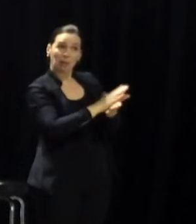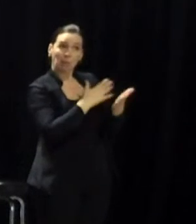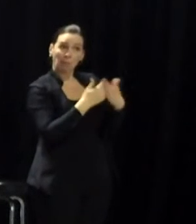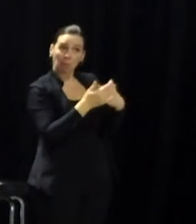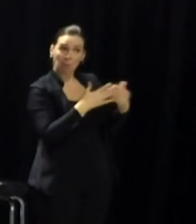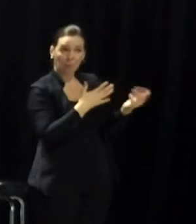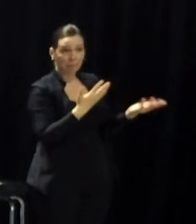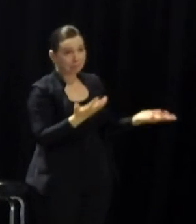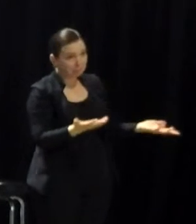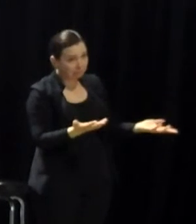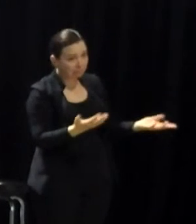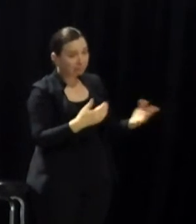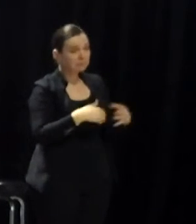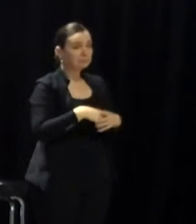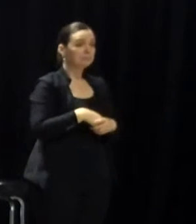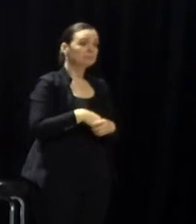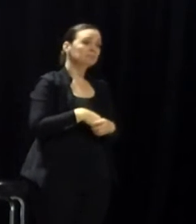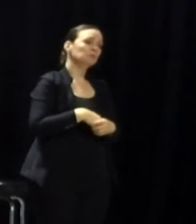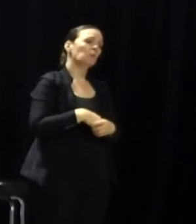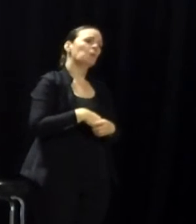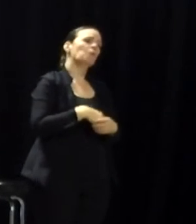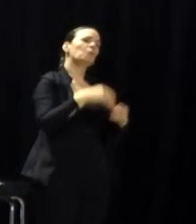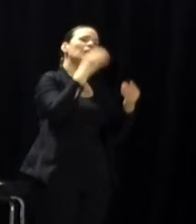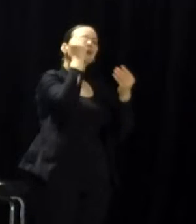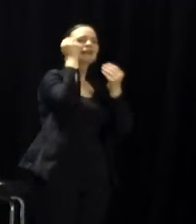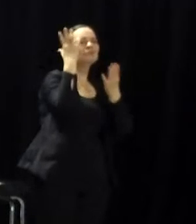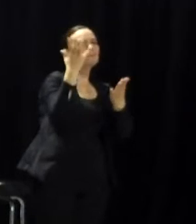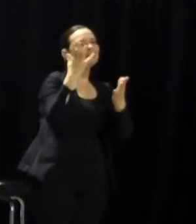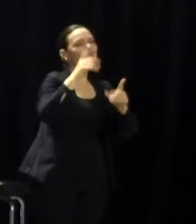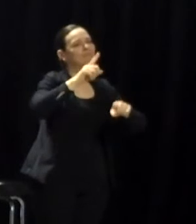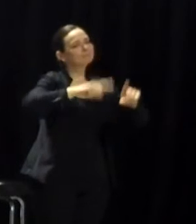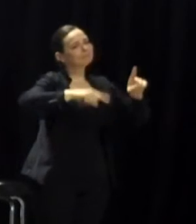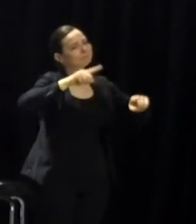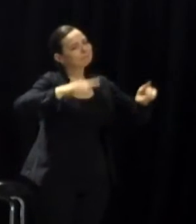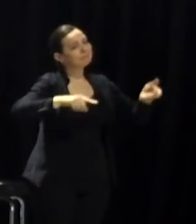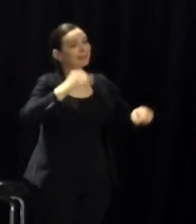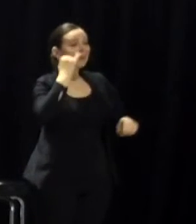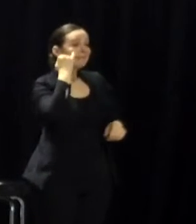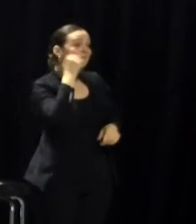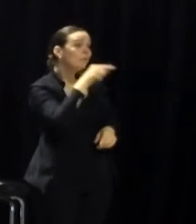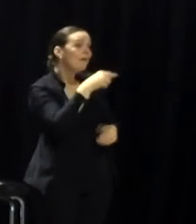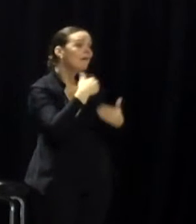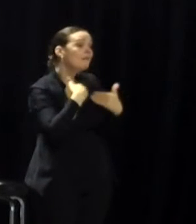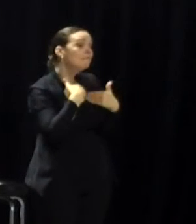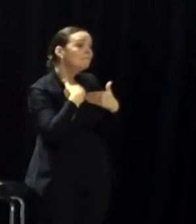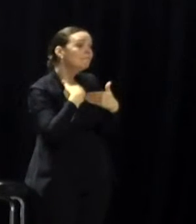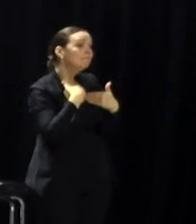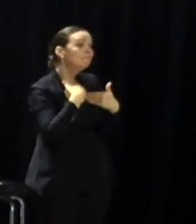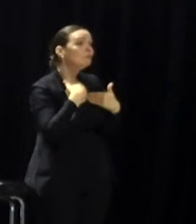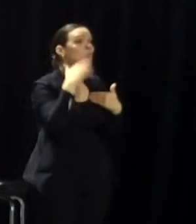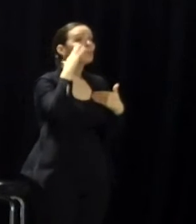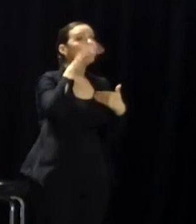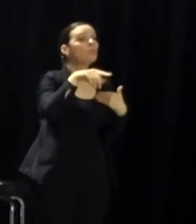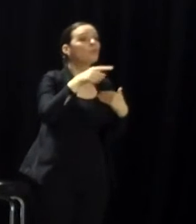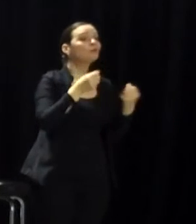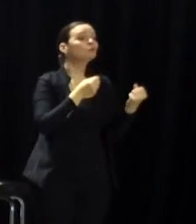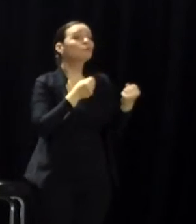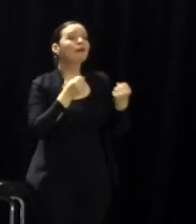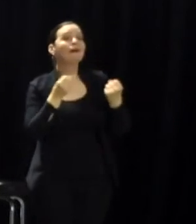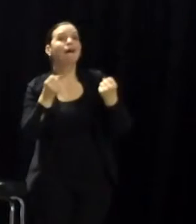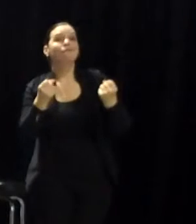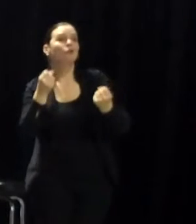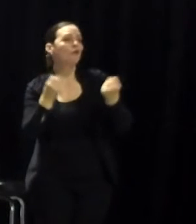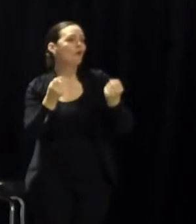quarantines? But the data shows you that if you have a driver's license and you're mobile and you socialize, you're more